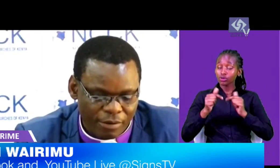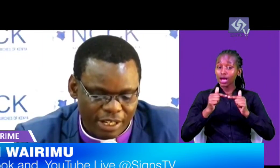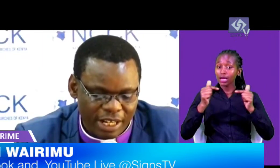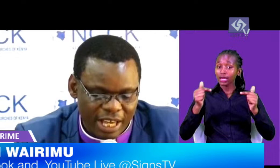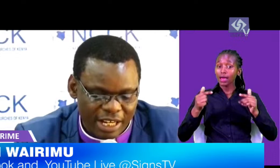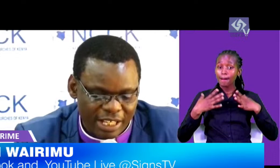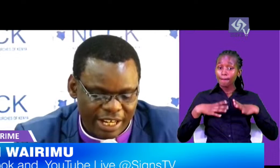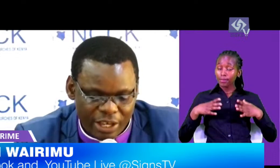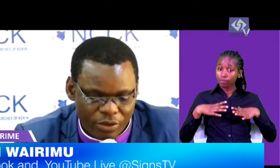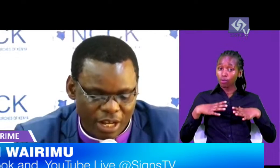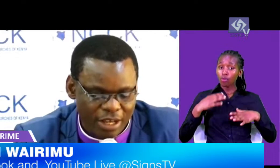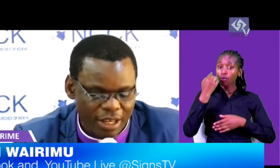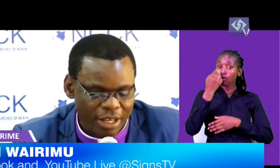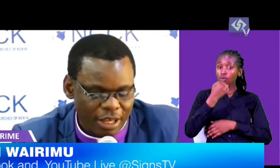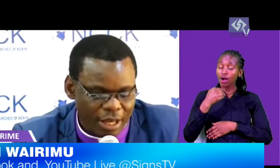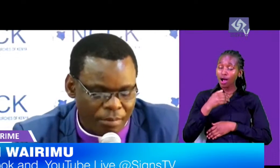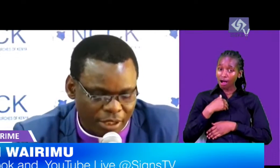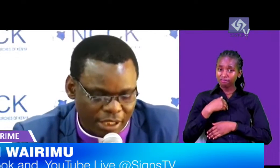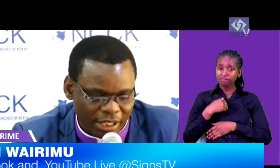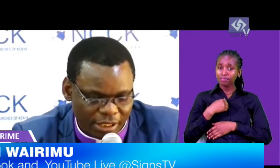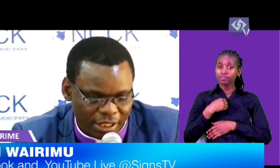in any irregular processes.